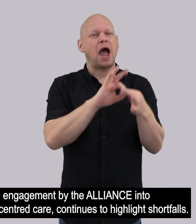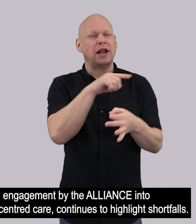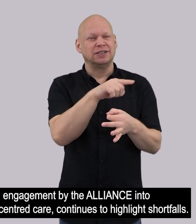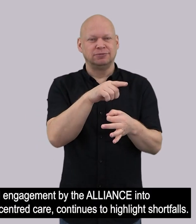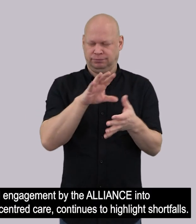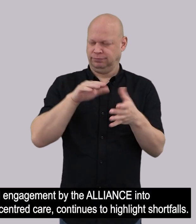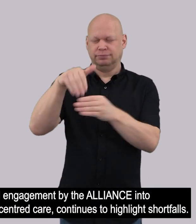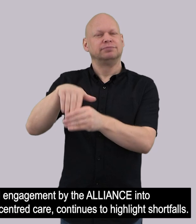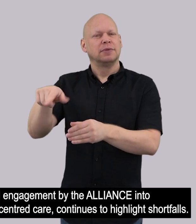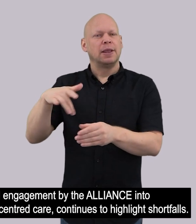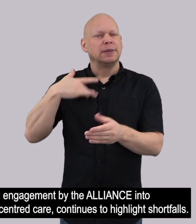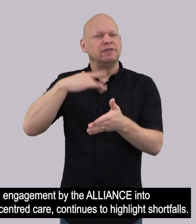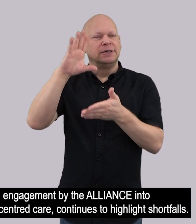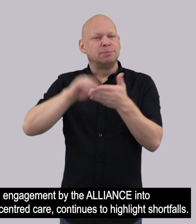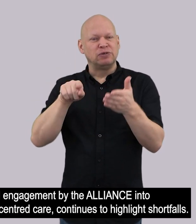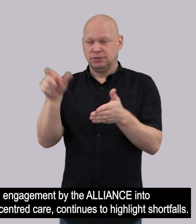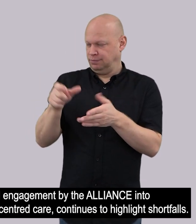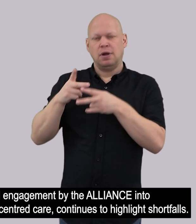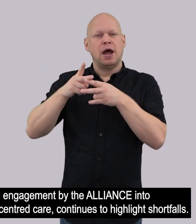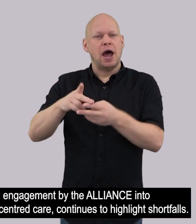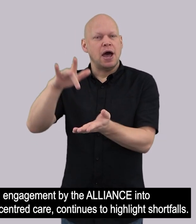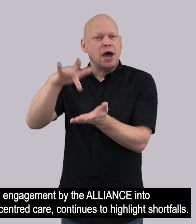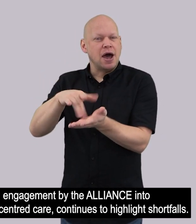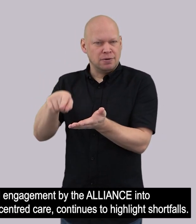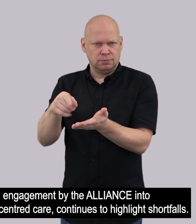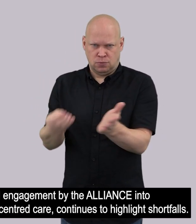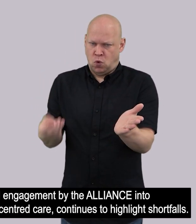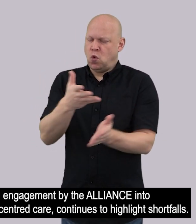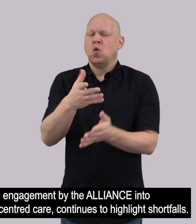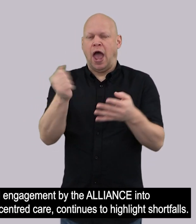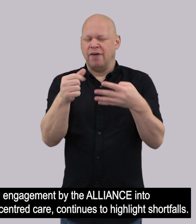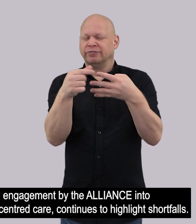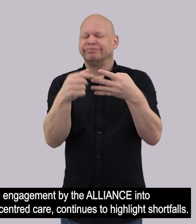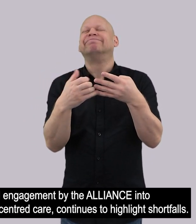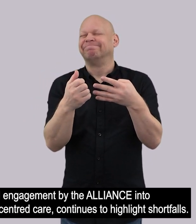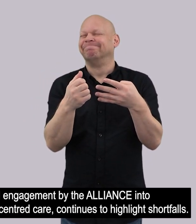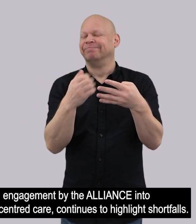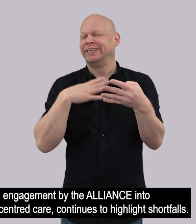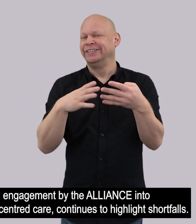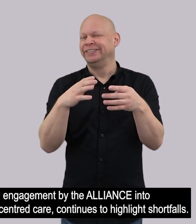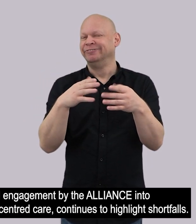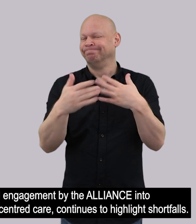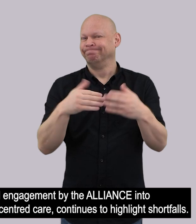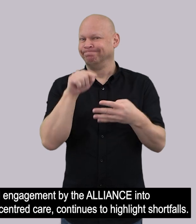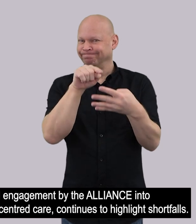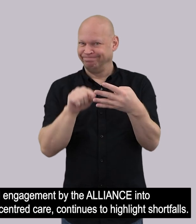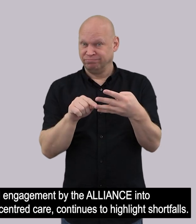Research and engagement by the Alliance into experiences of person-centred care continues to highlight shortfalls.